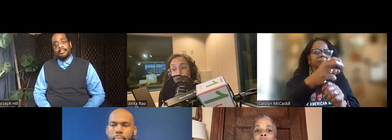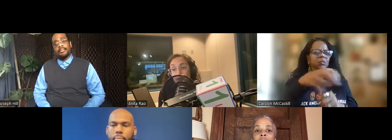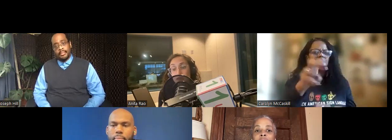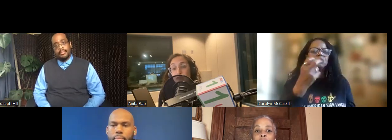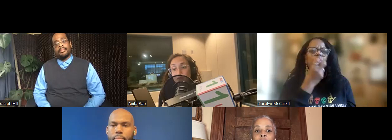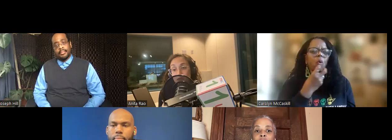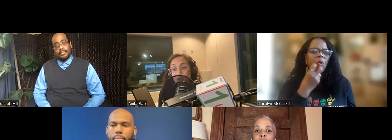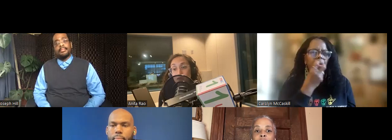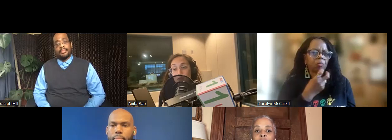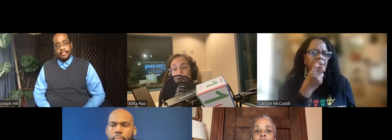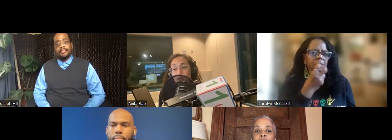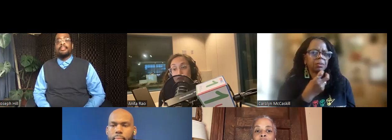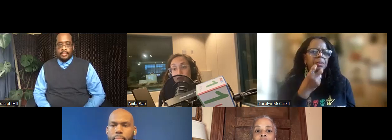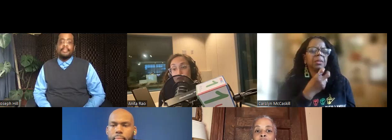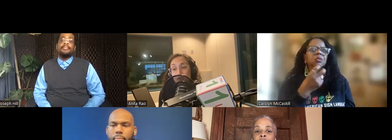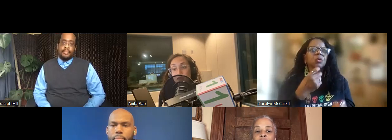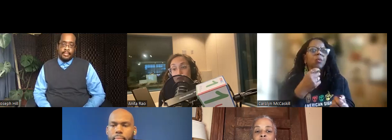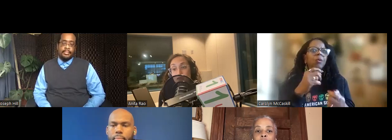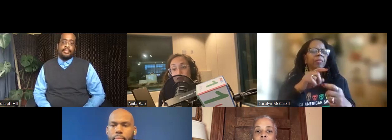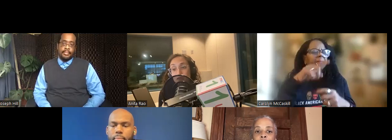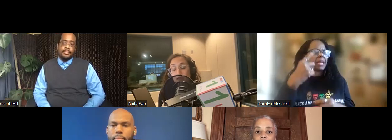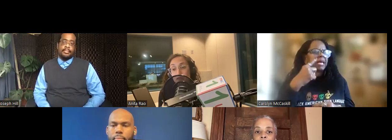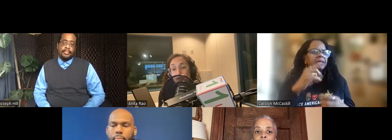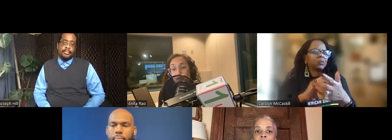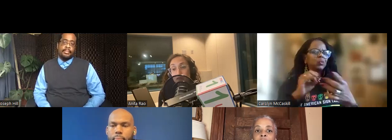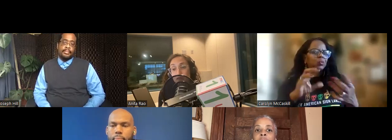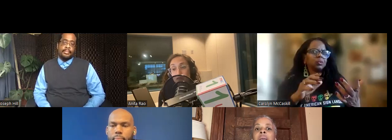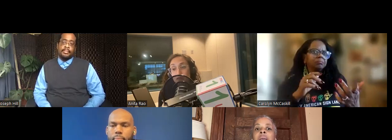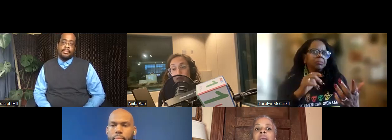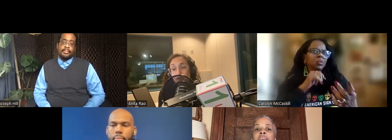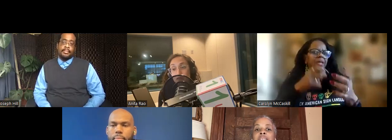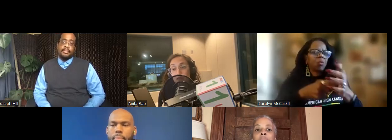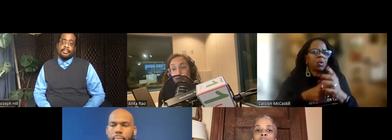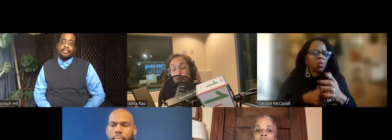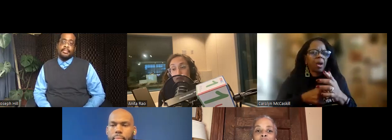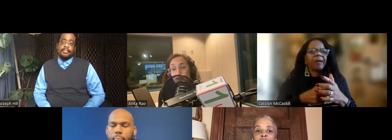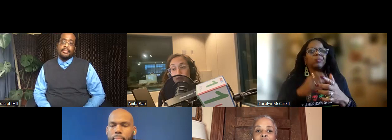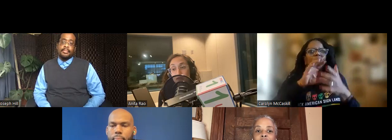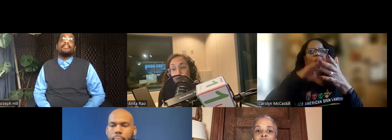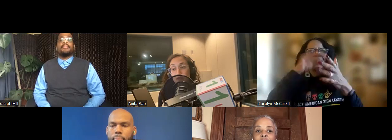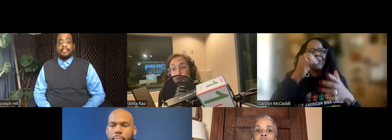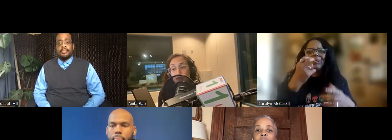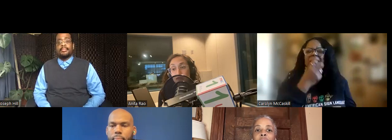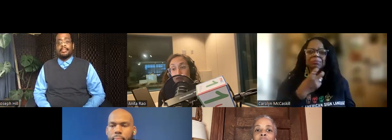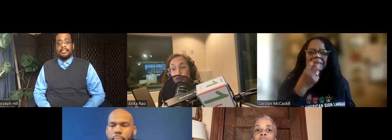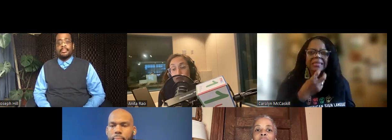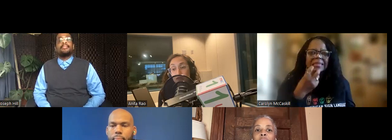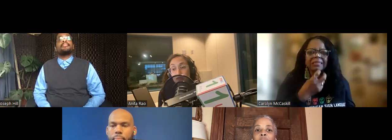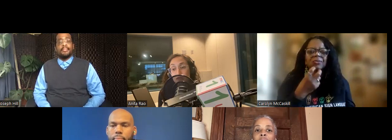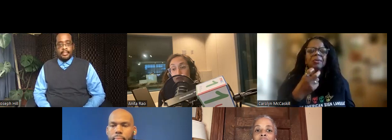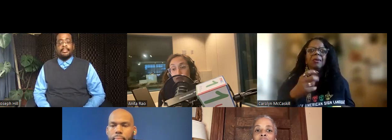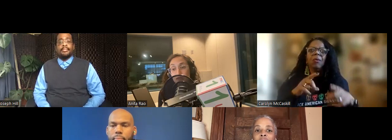of the white deaf programs switched to an oral program. And so Black deaf students were